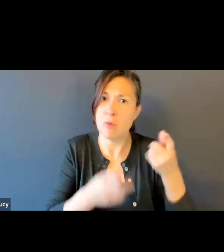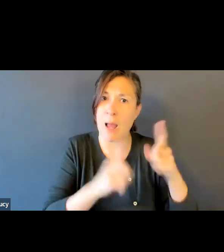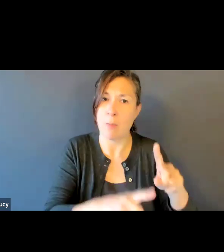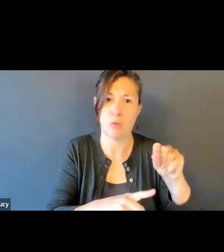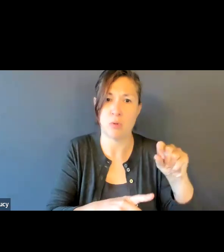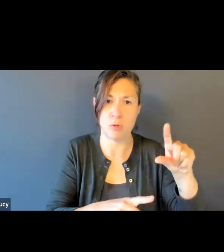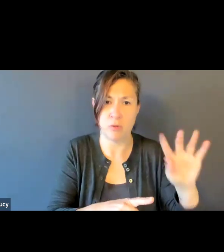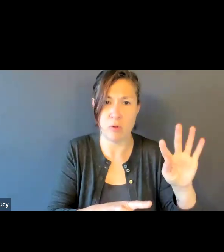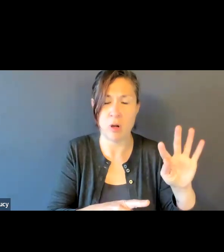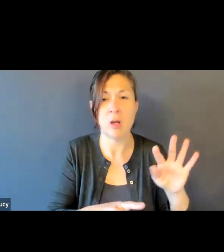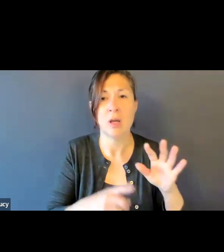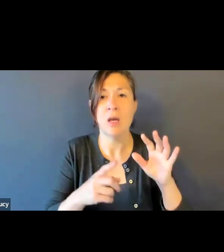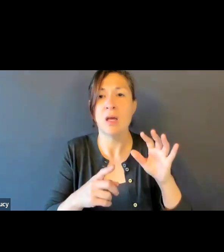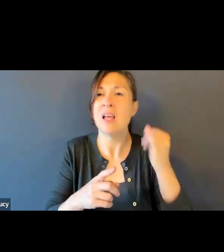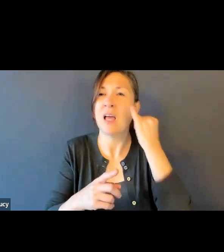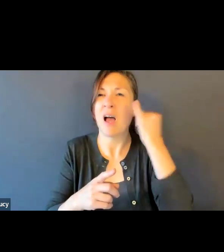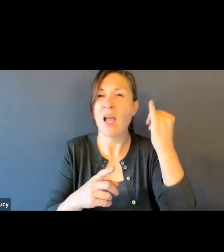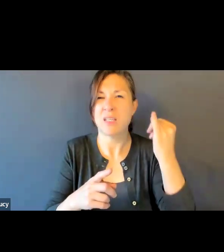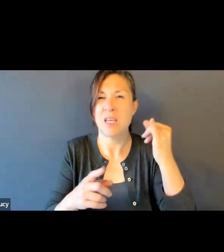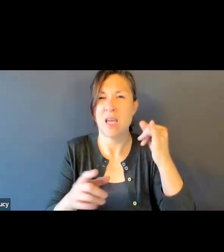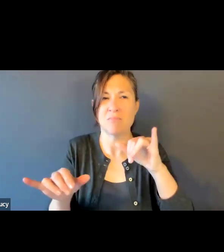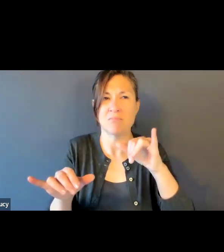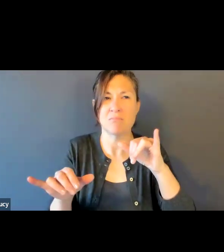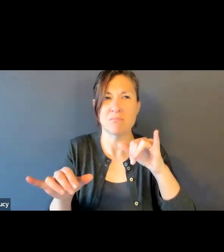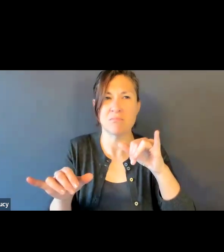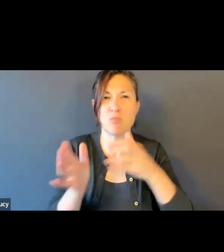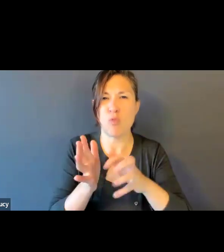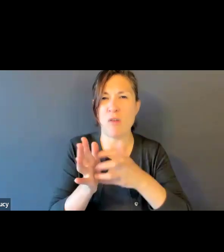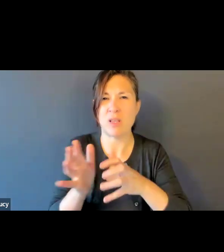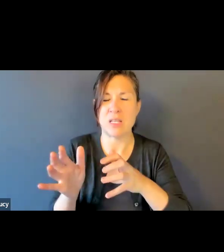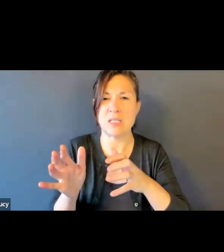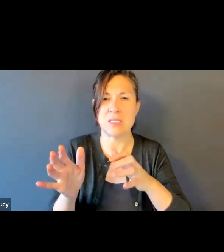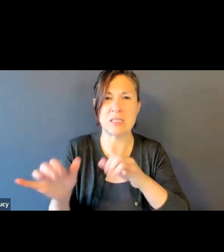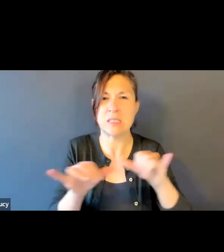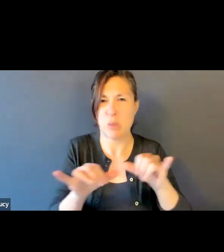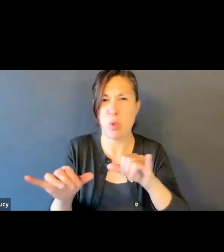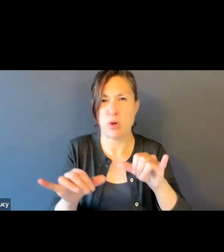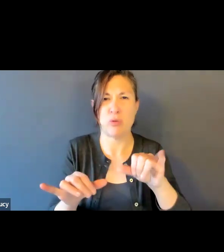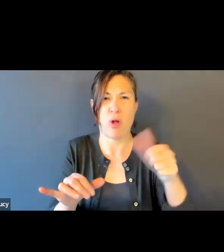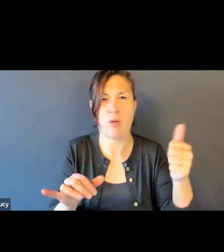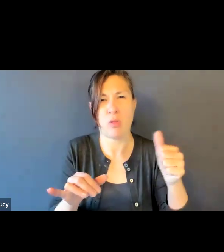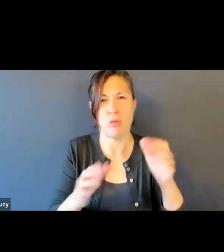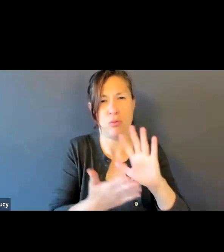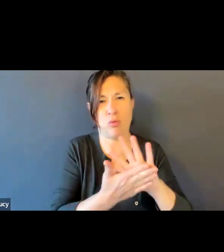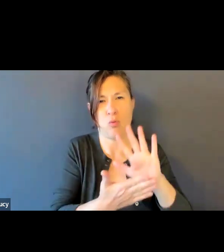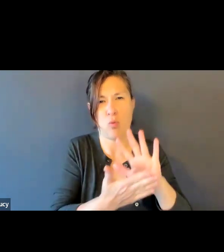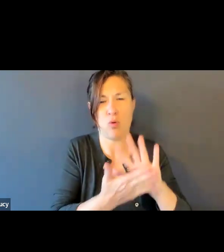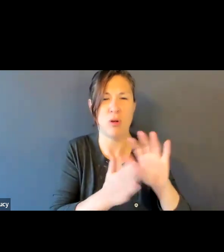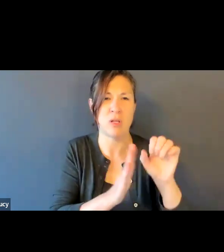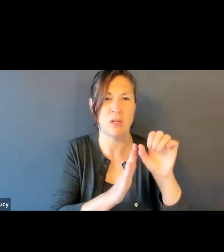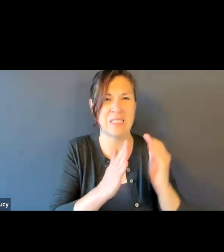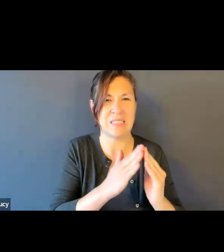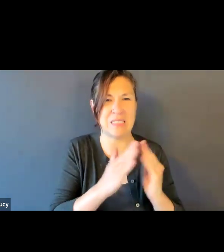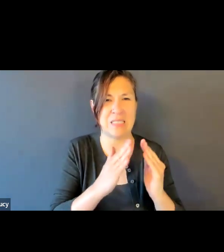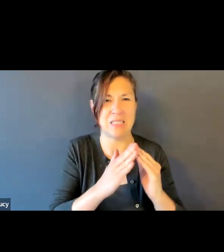the numbers across the state, where it's roughly half of all high school students are meeting those Mass Core requirements before